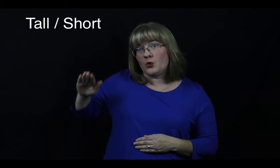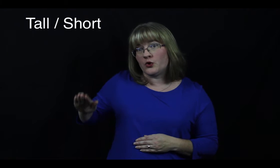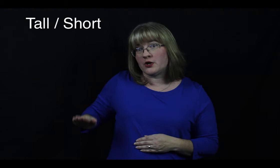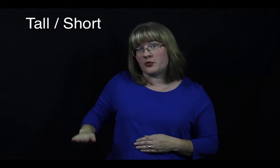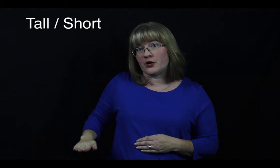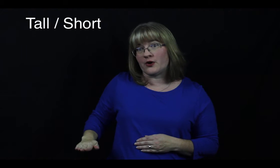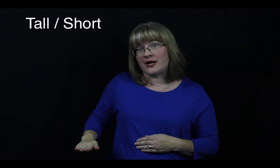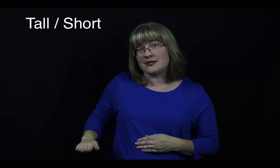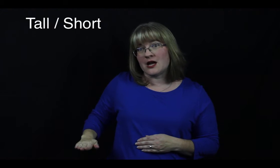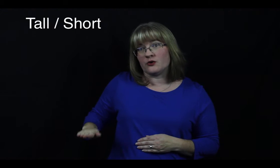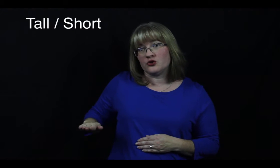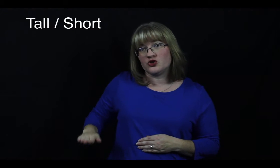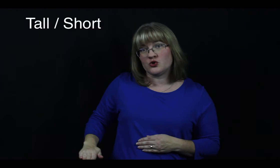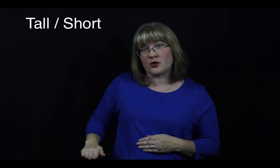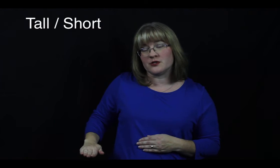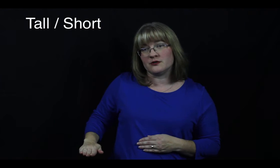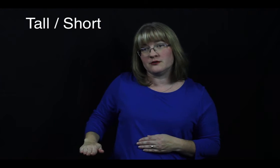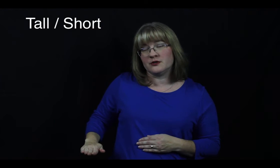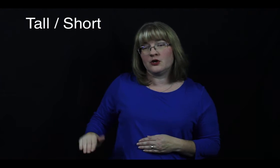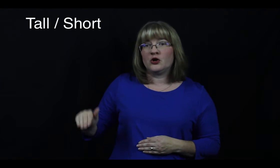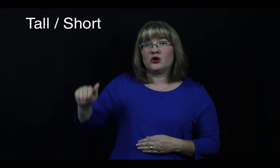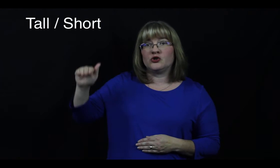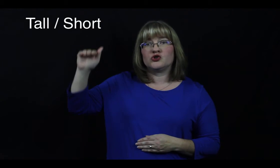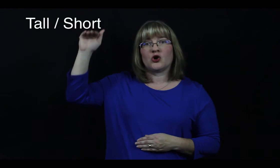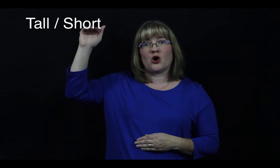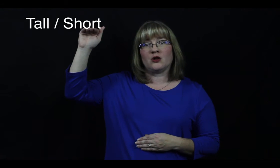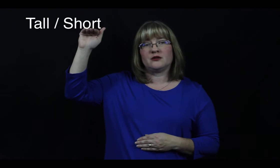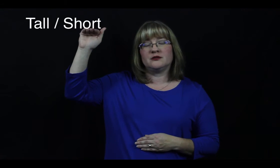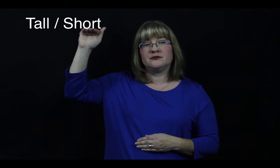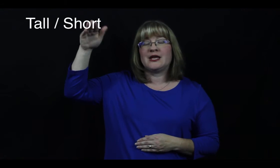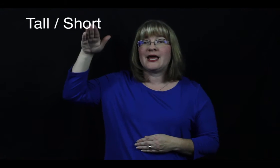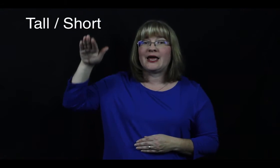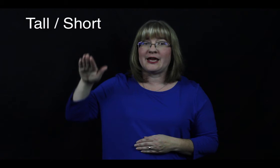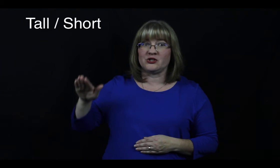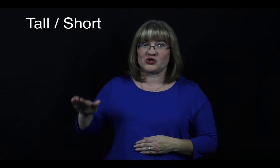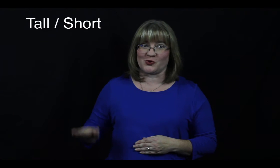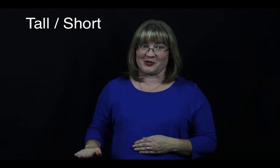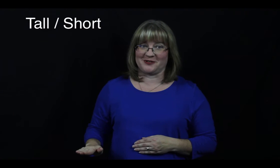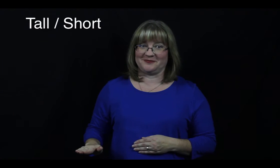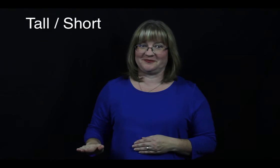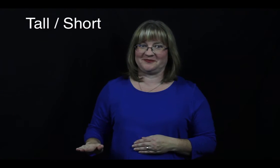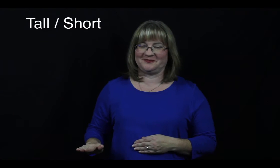we're going to bring our hand down. Short. Tall and short.